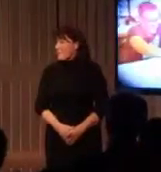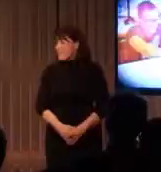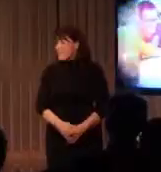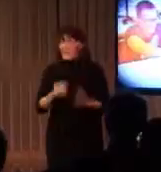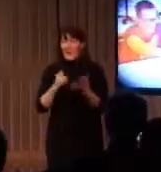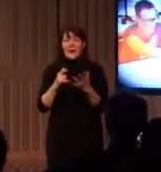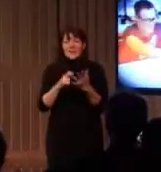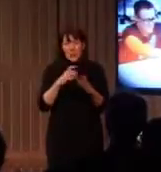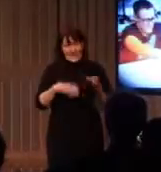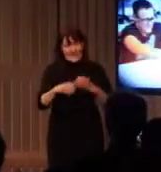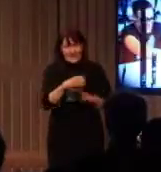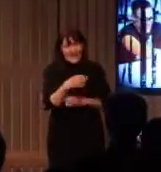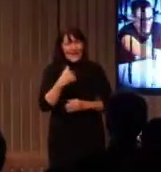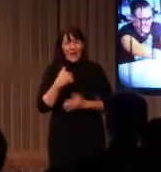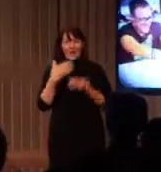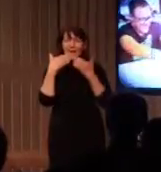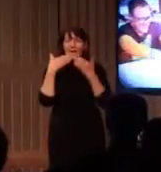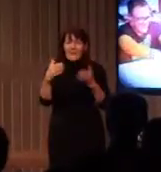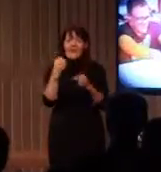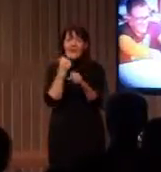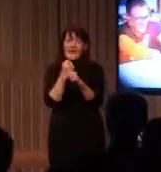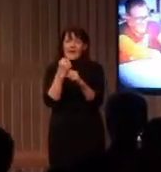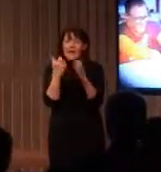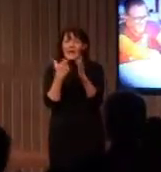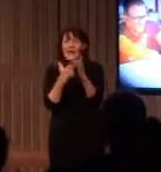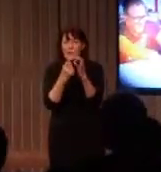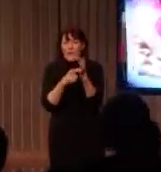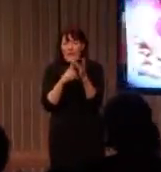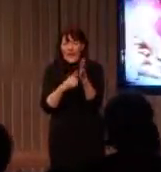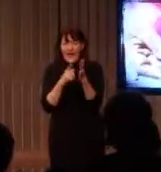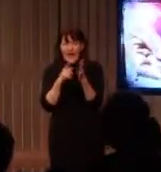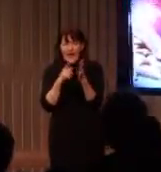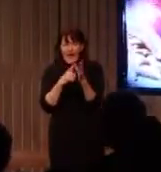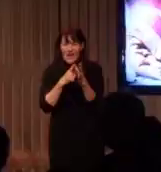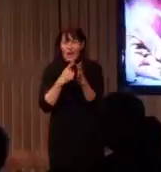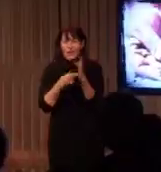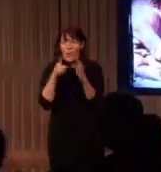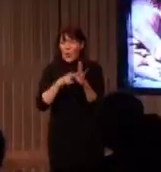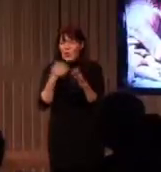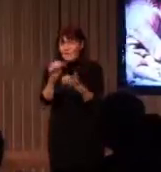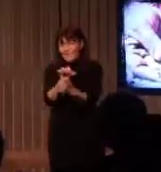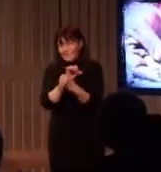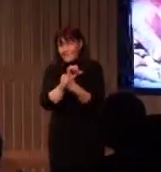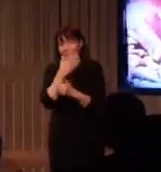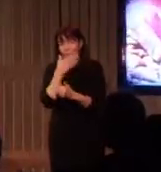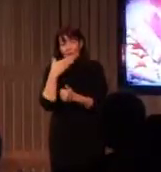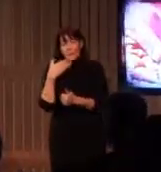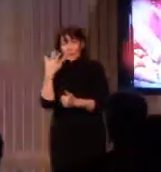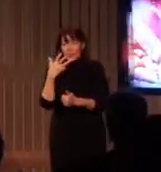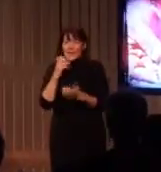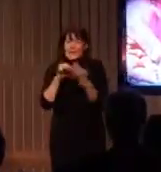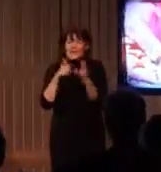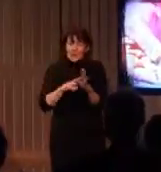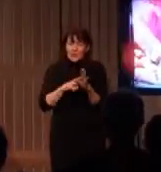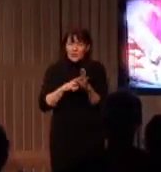So instead I thank Gabriella Roy for kindly lending me a beautiful 19th century